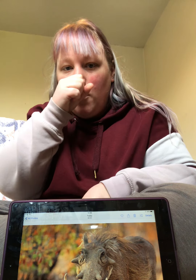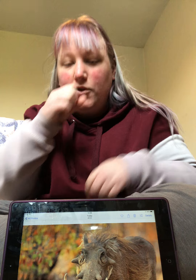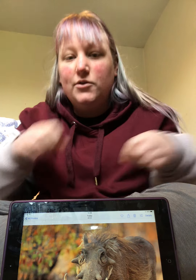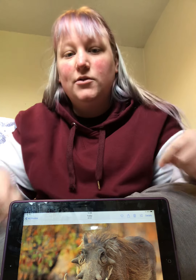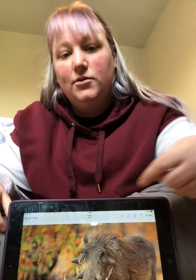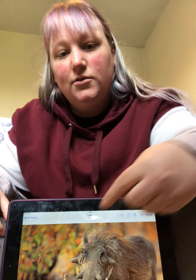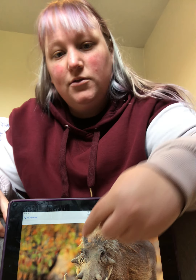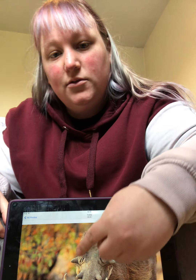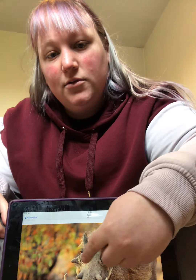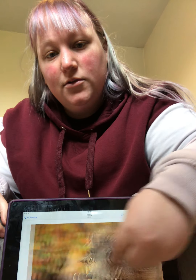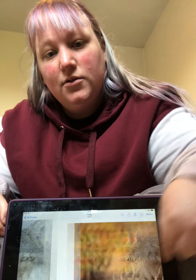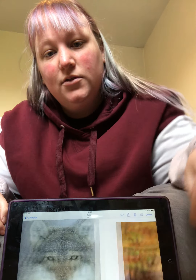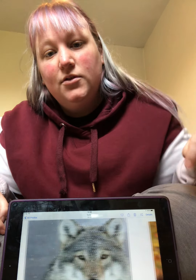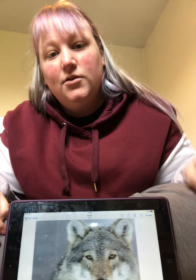Warthog.